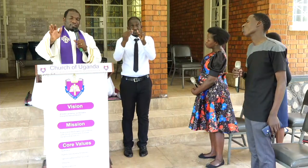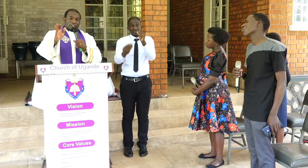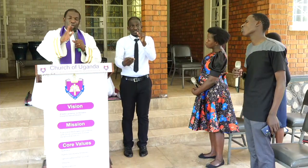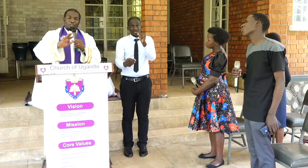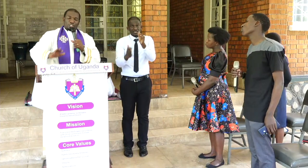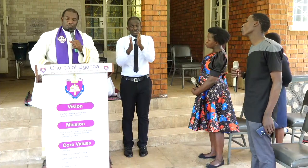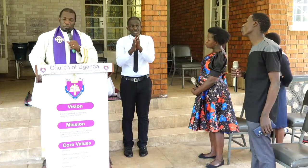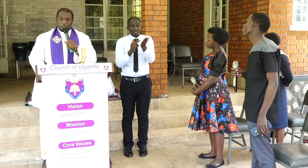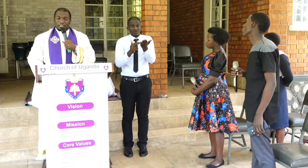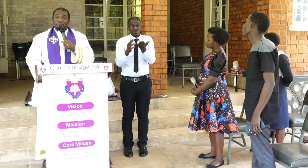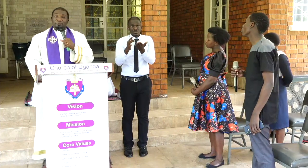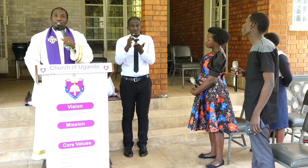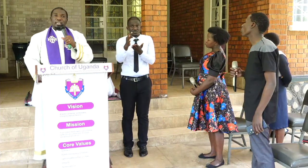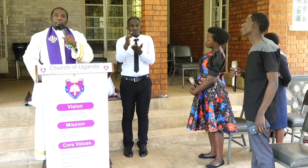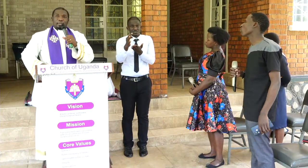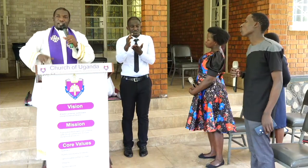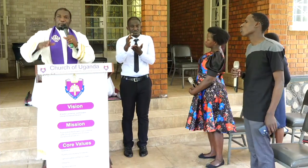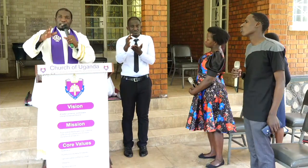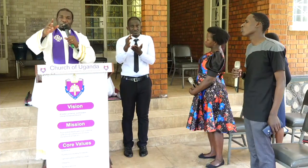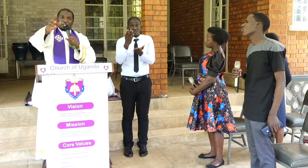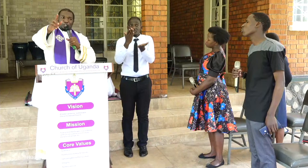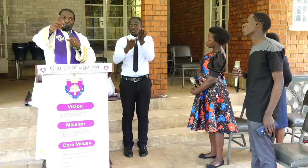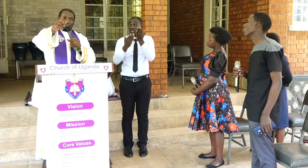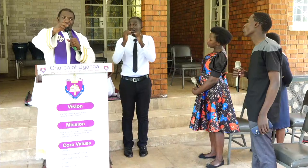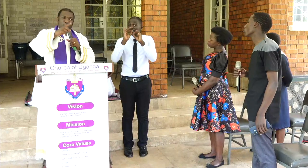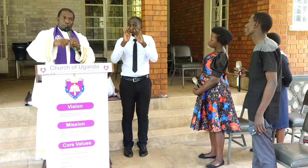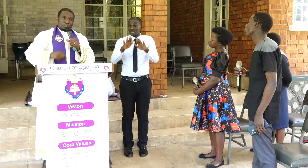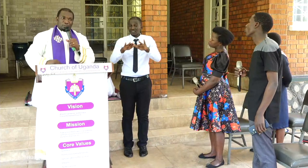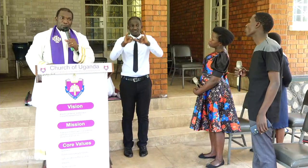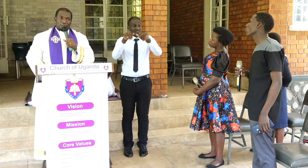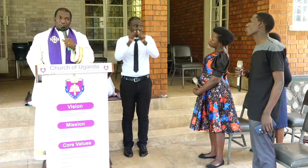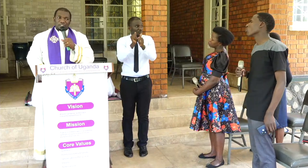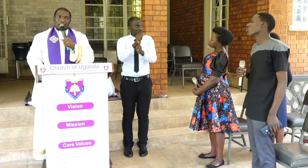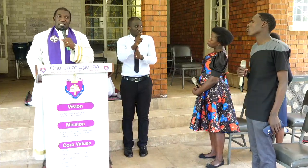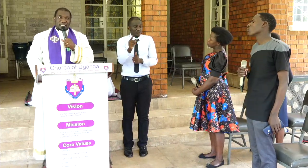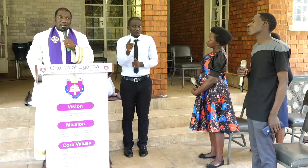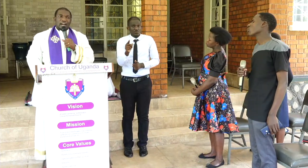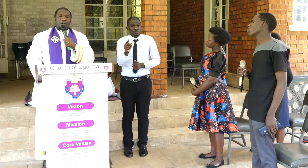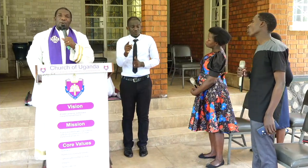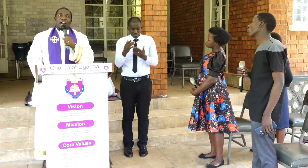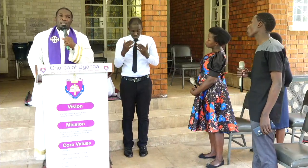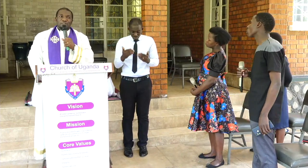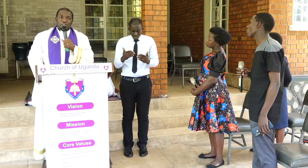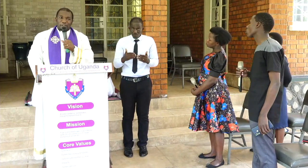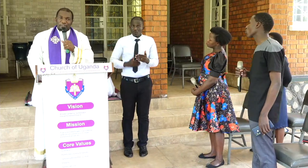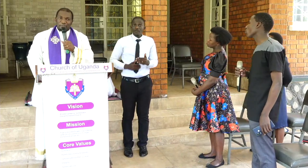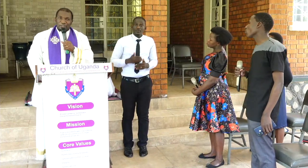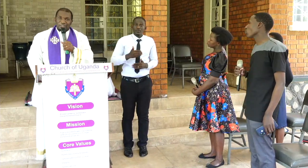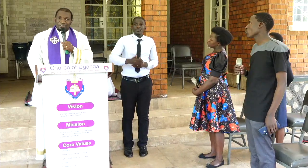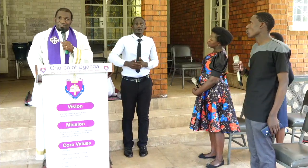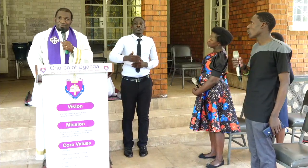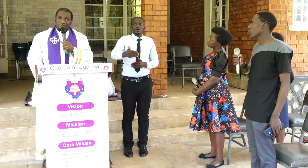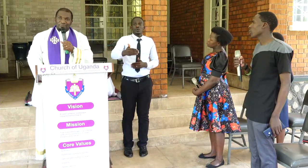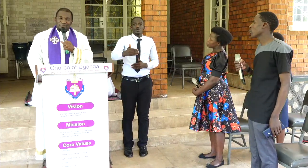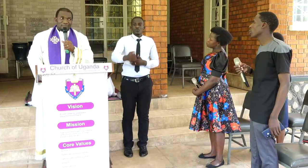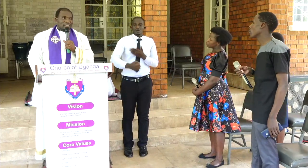Son, and the Holy Spirit, may that blessing remain with you now and